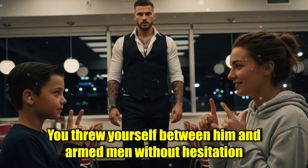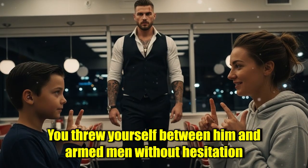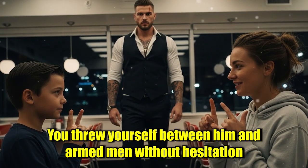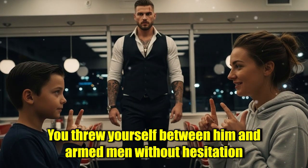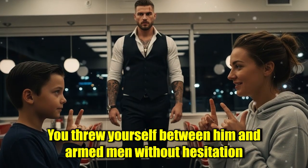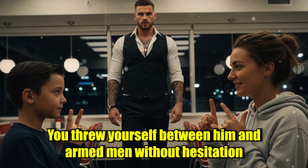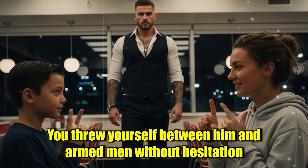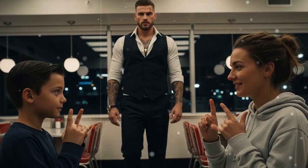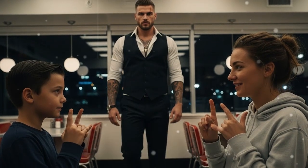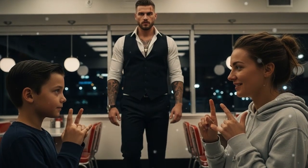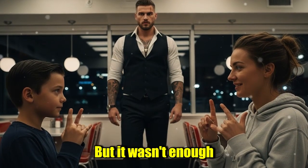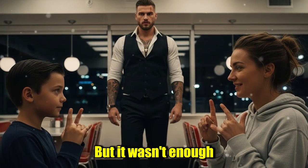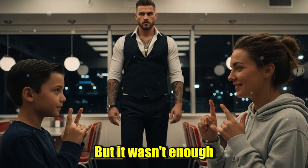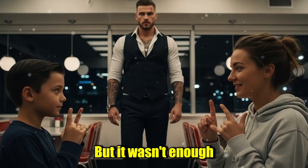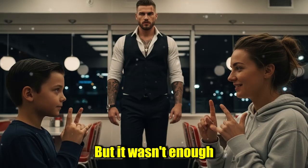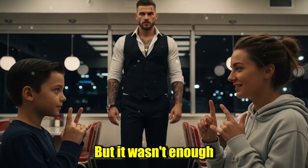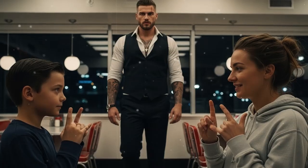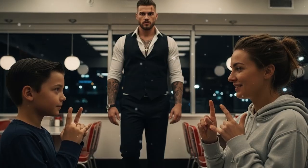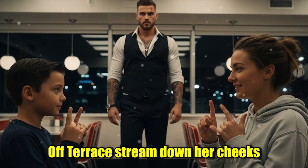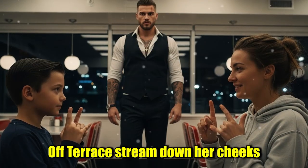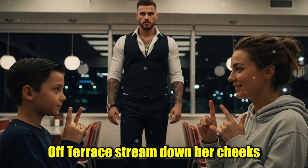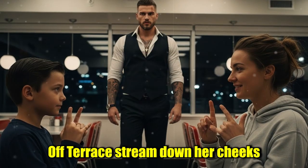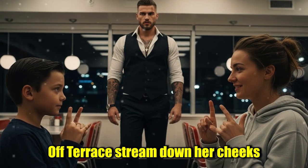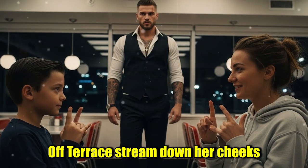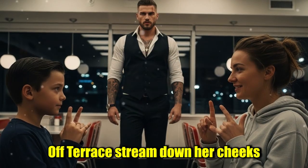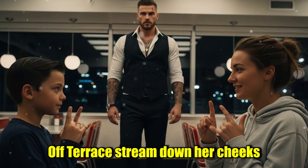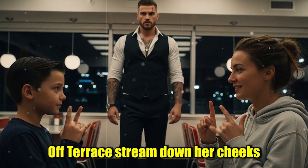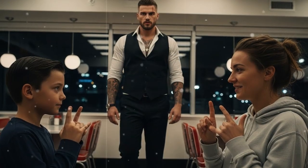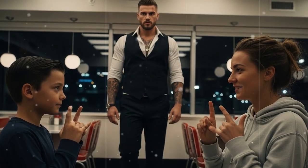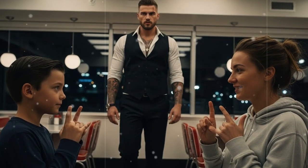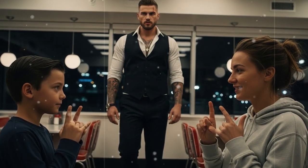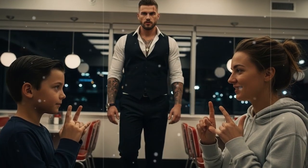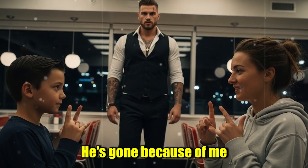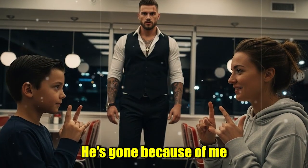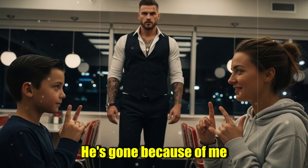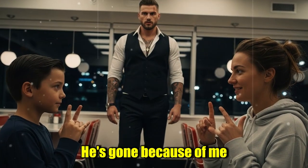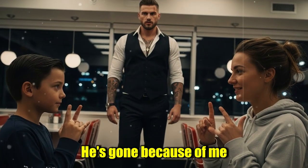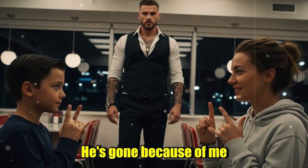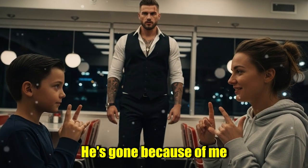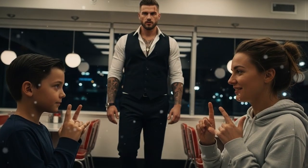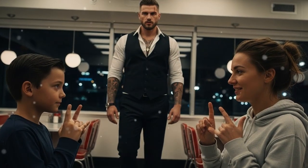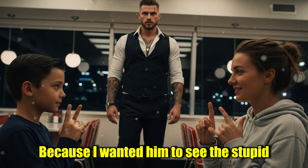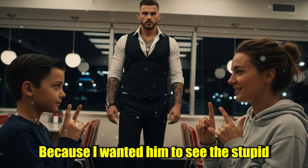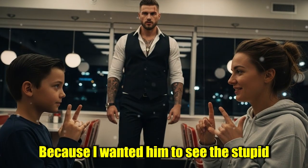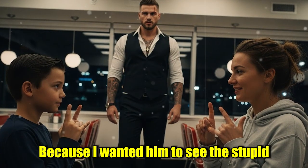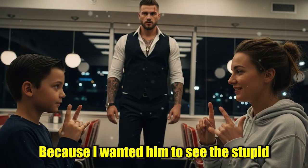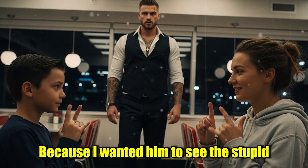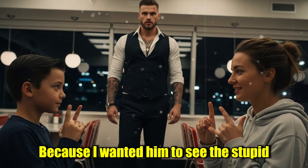men without hesitation." But it wasn't enough. Tears streamed down her cheeks. "He's gone because of me. Because I wanted